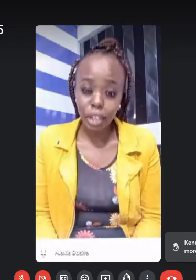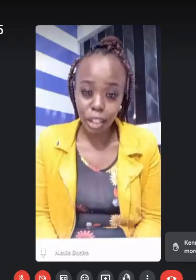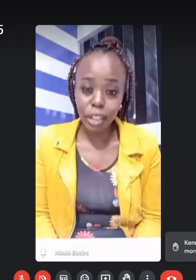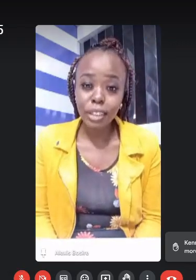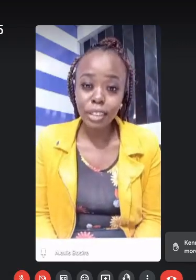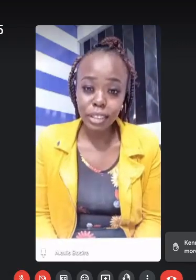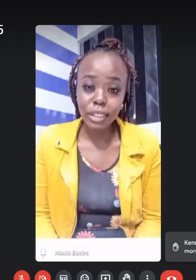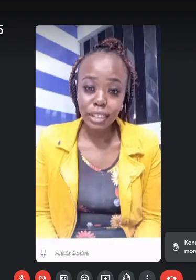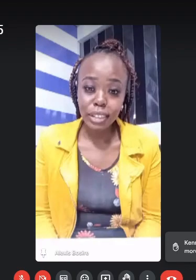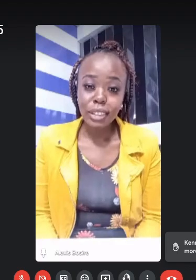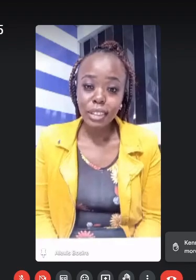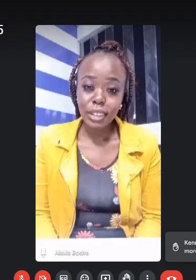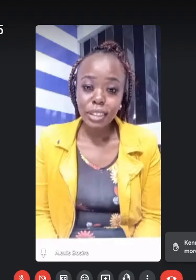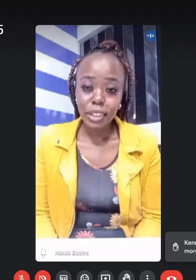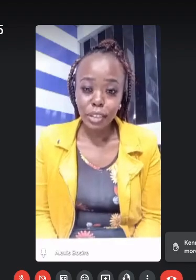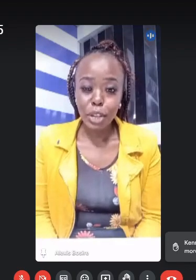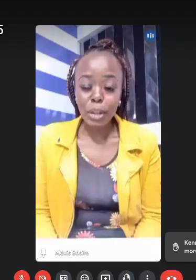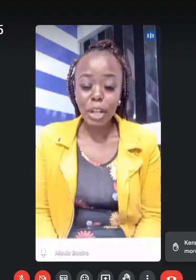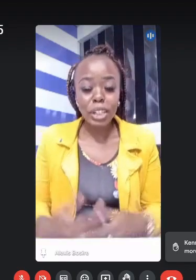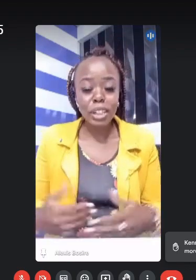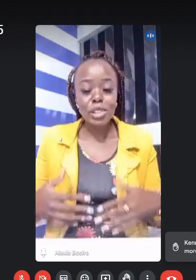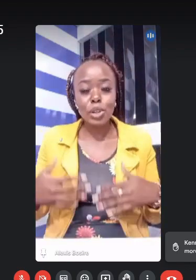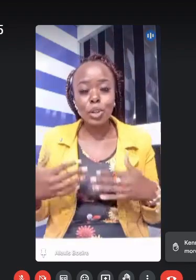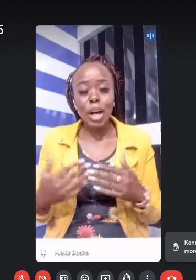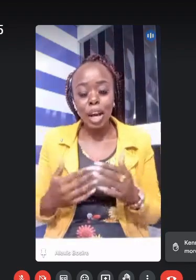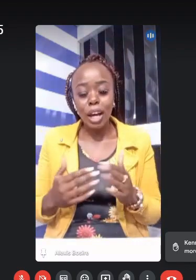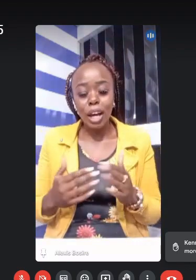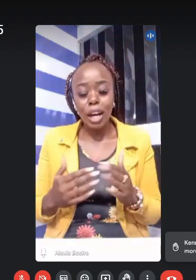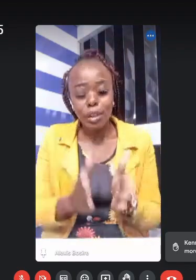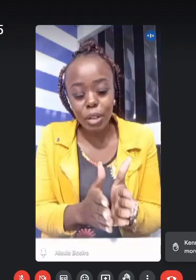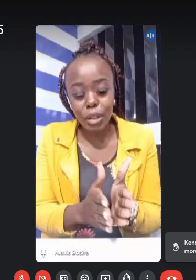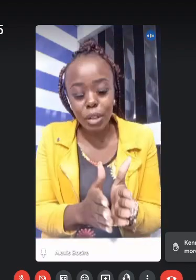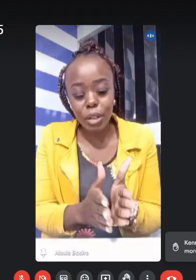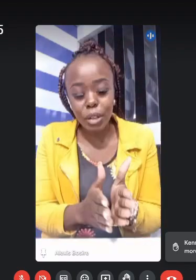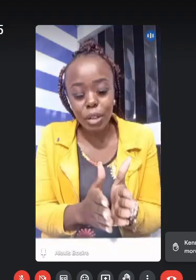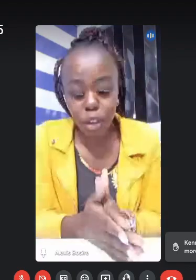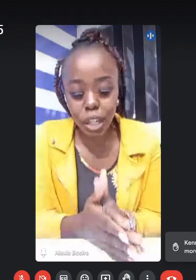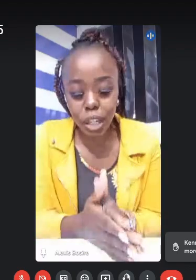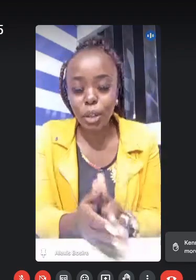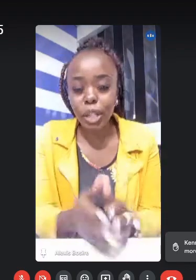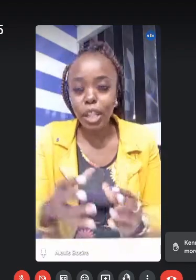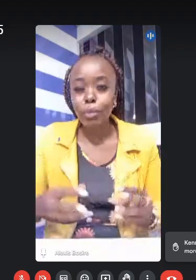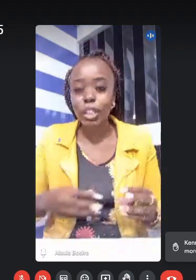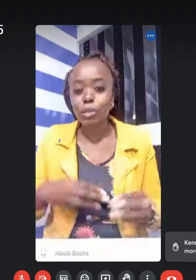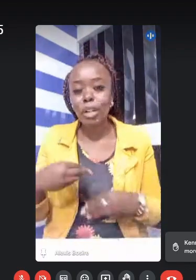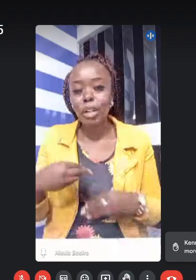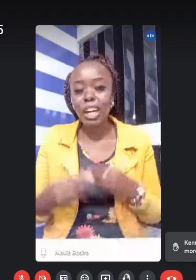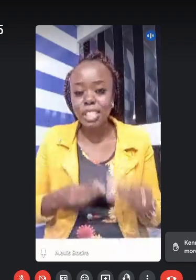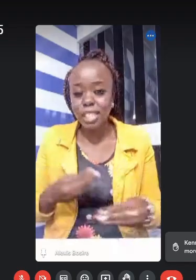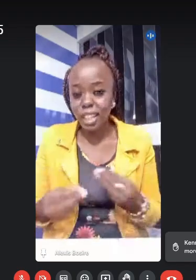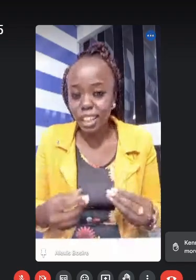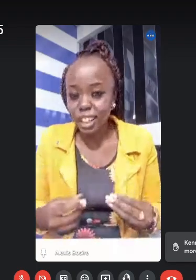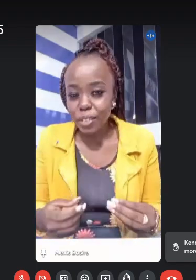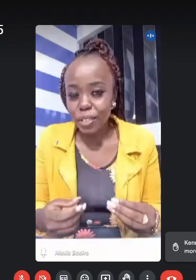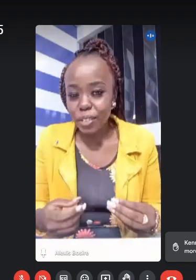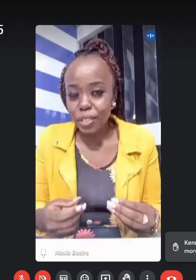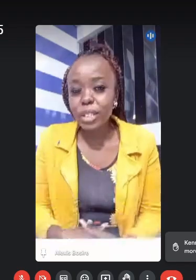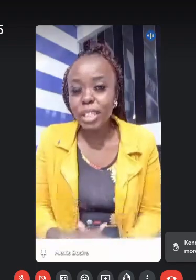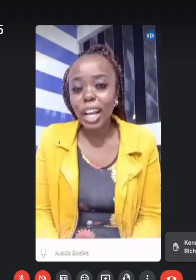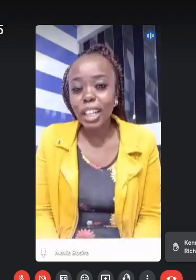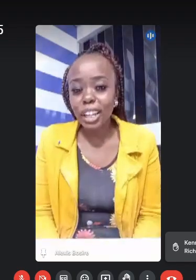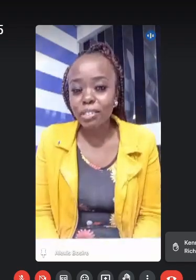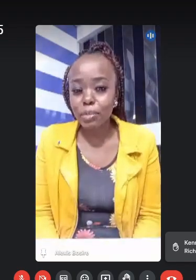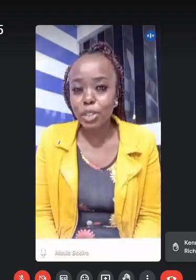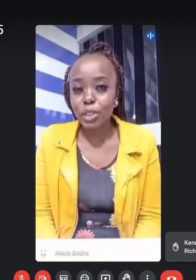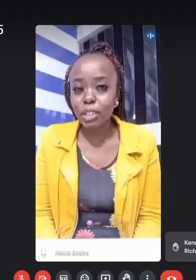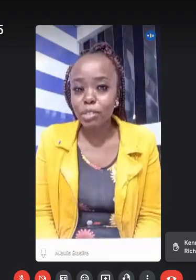Okay. be. Yes. Okay, but we also in the course of the week we'll keep on practicing. We won't learn